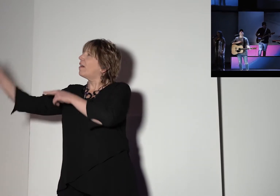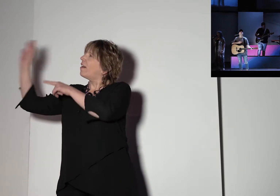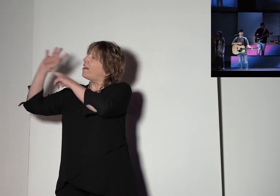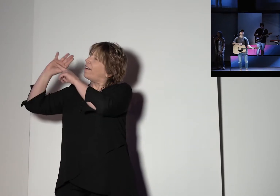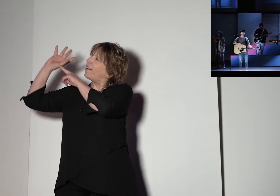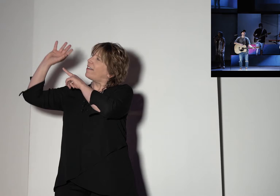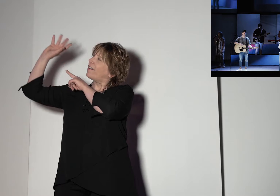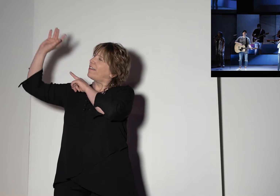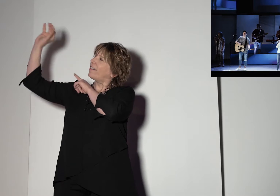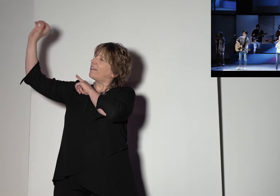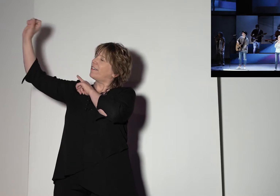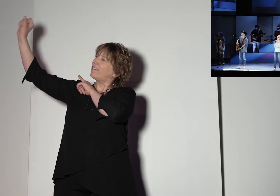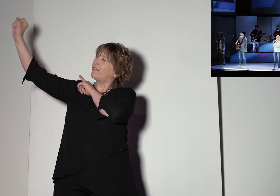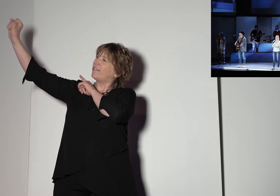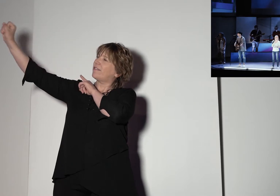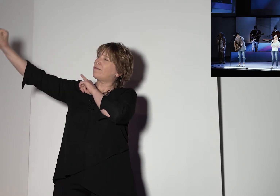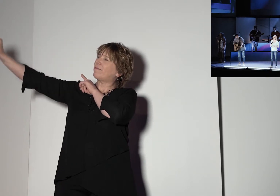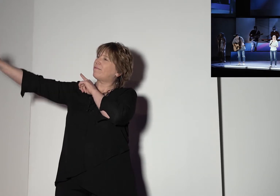oh,